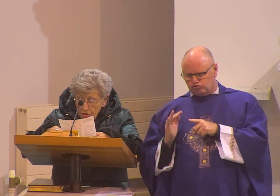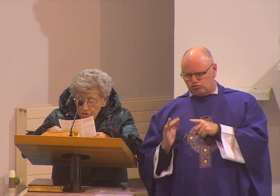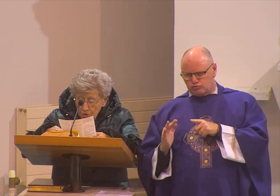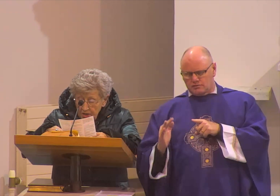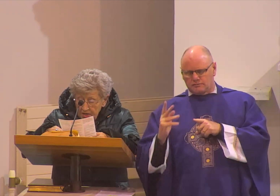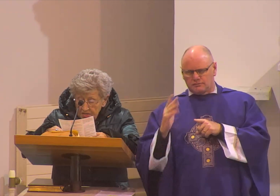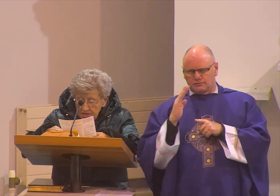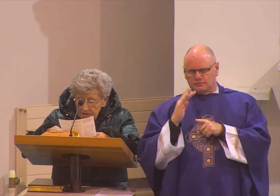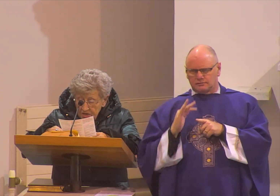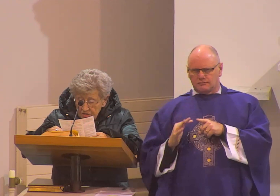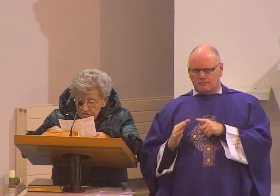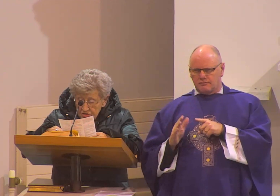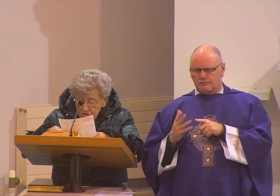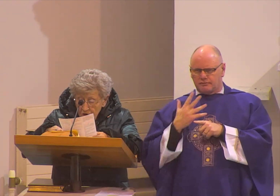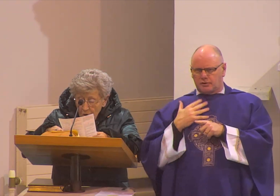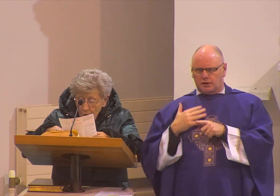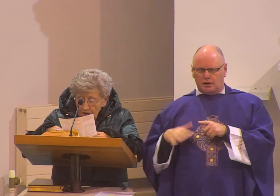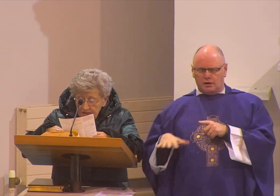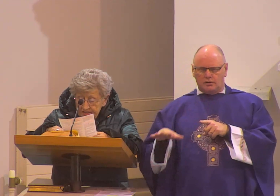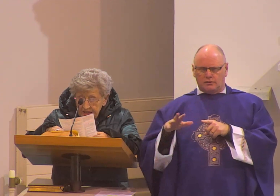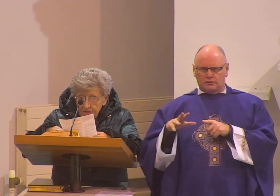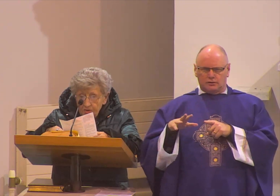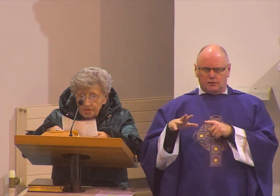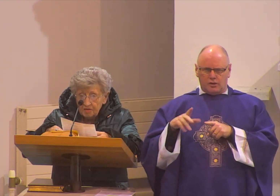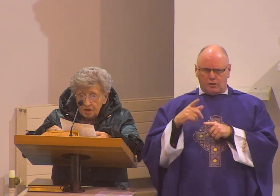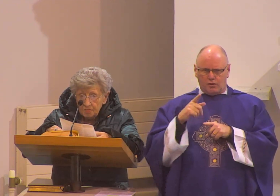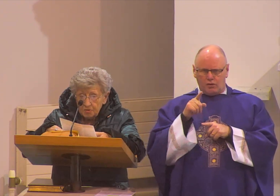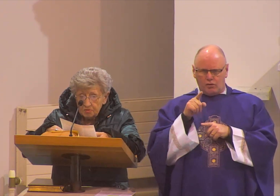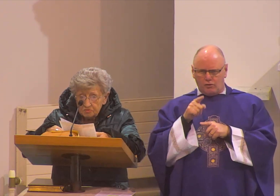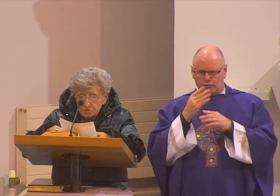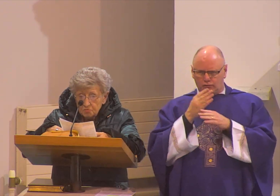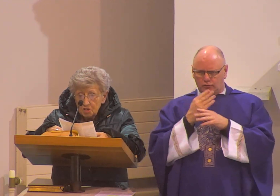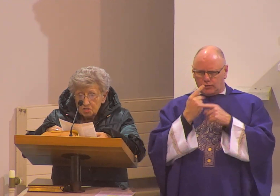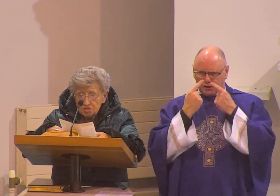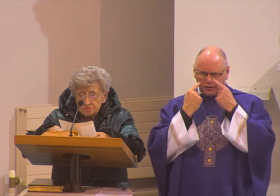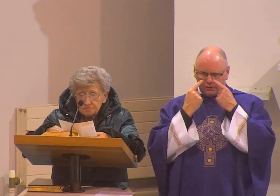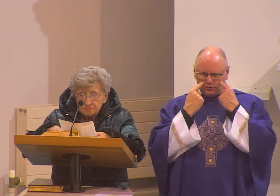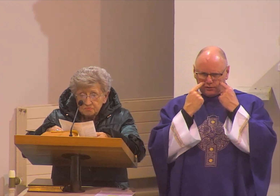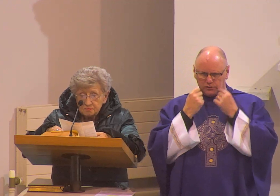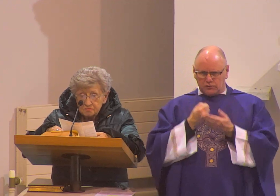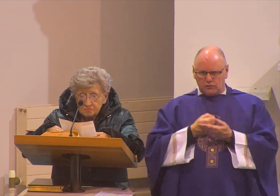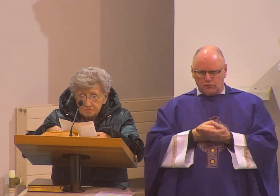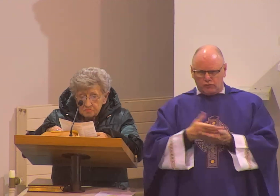who are sowing in tears will sing when they weep. Response.